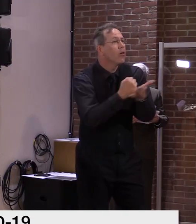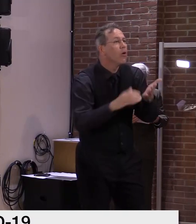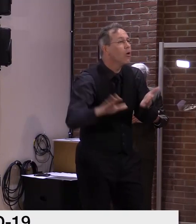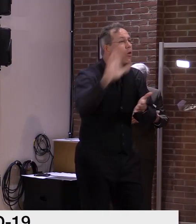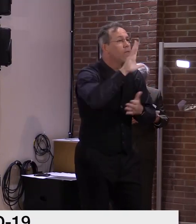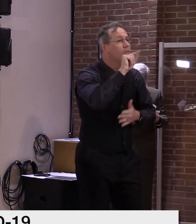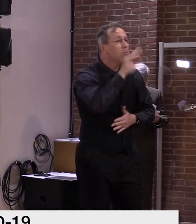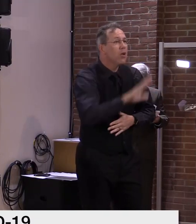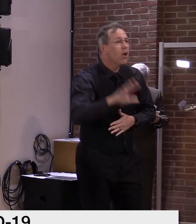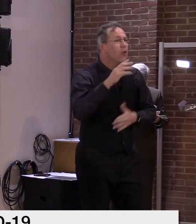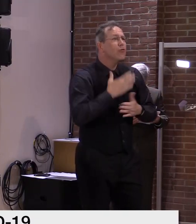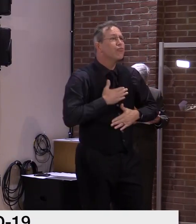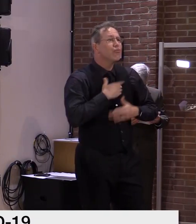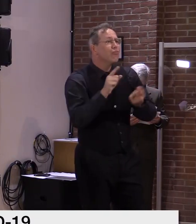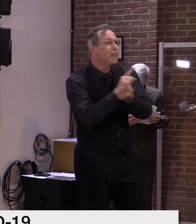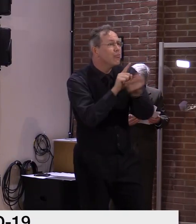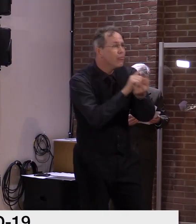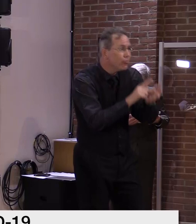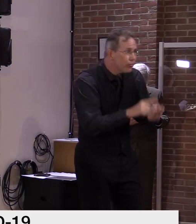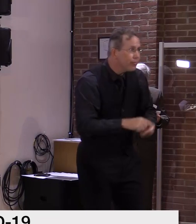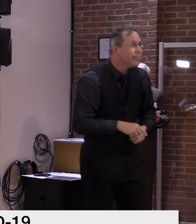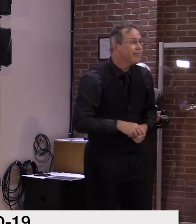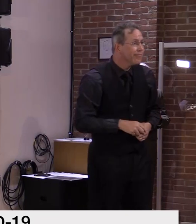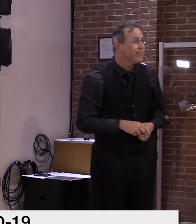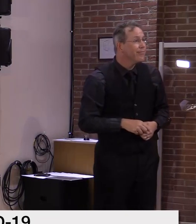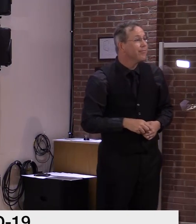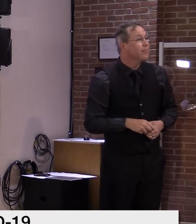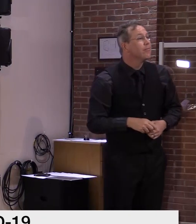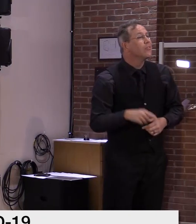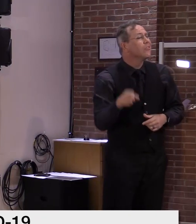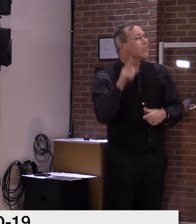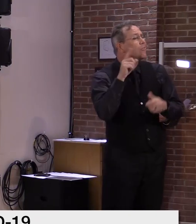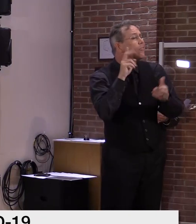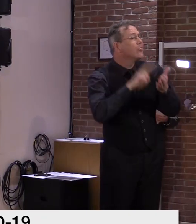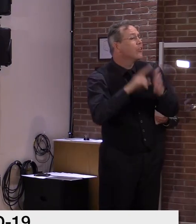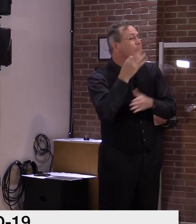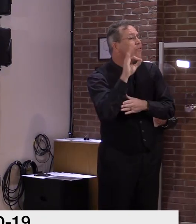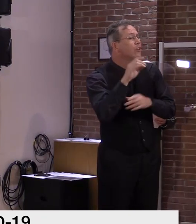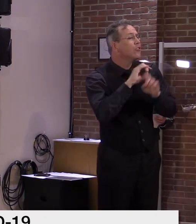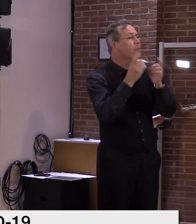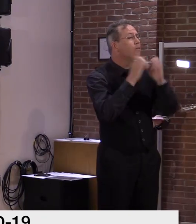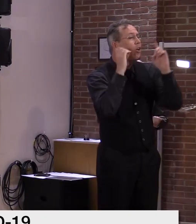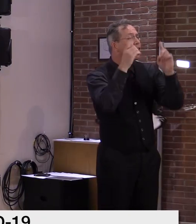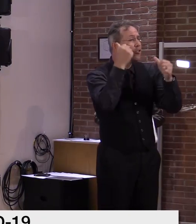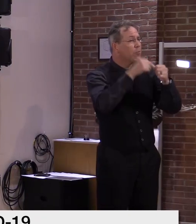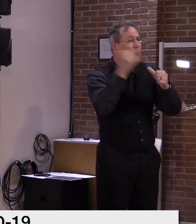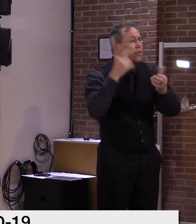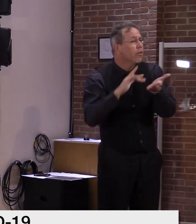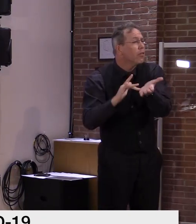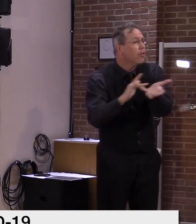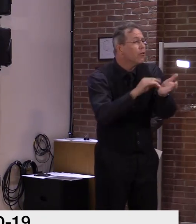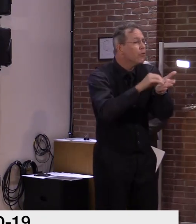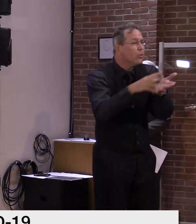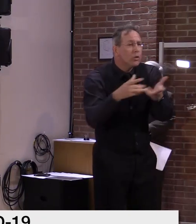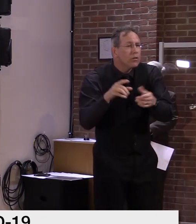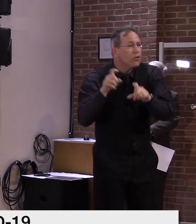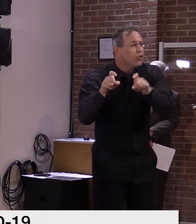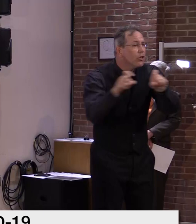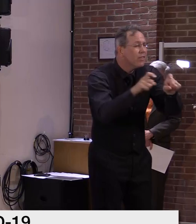press conference about the surveillance testing for students, 3rd grade to 12th grade, that would be piloted in schools this